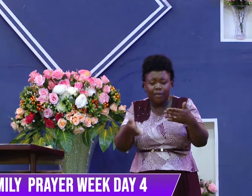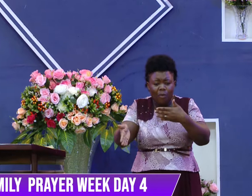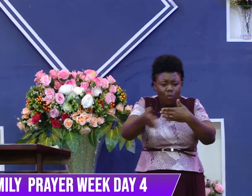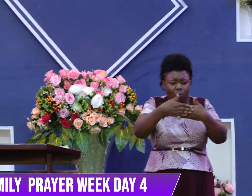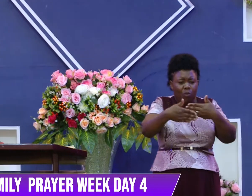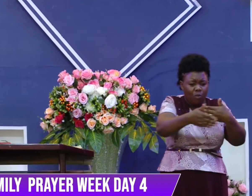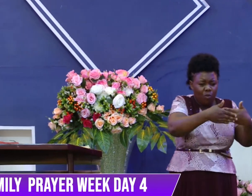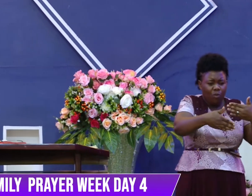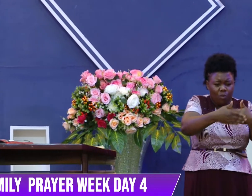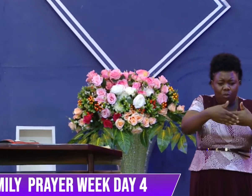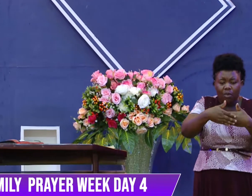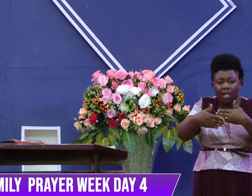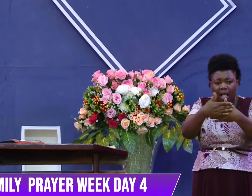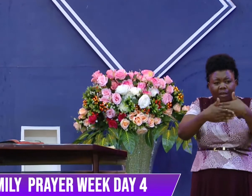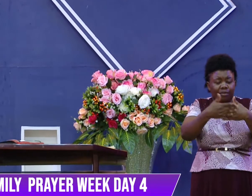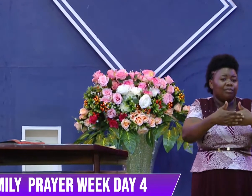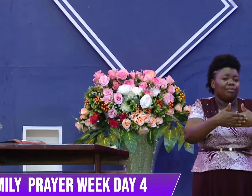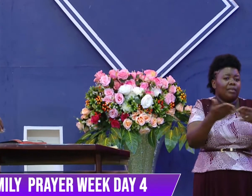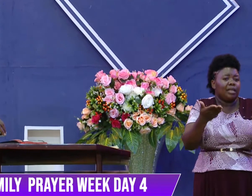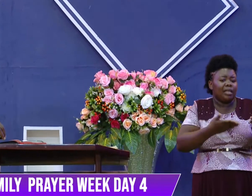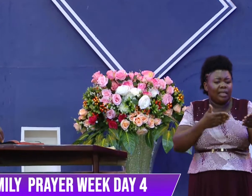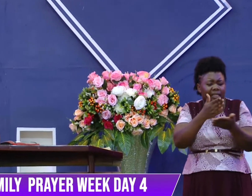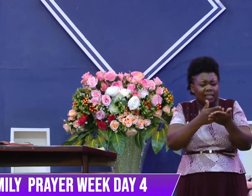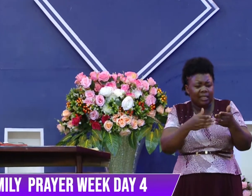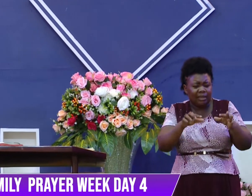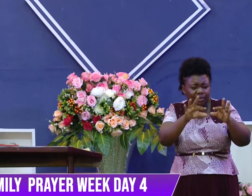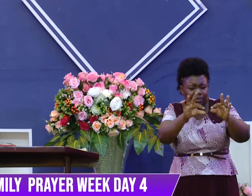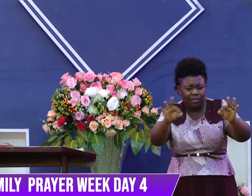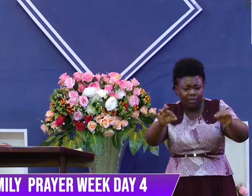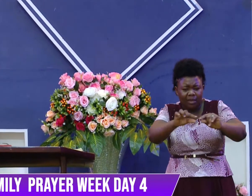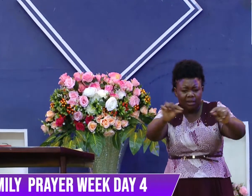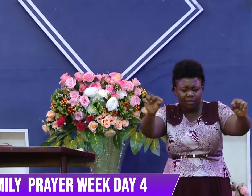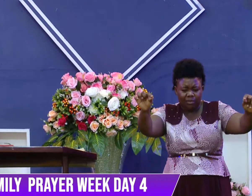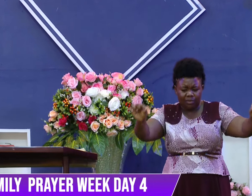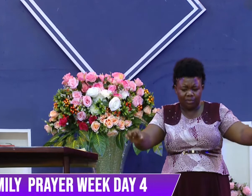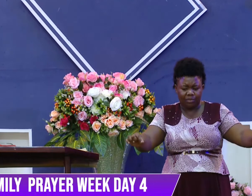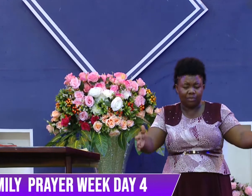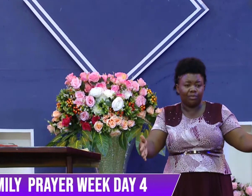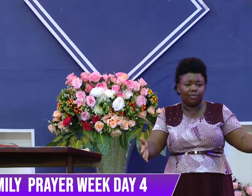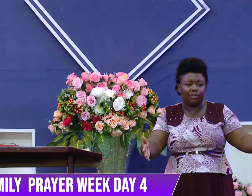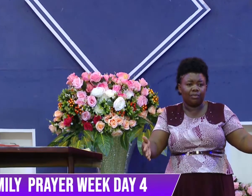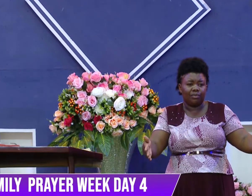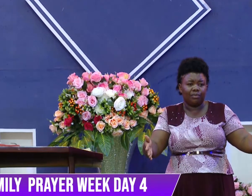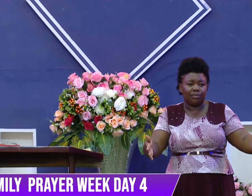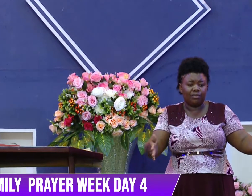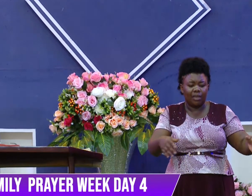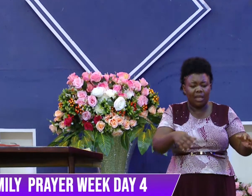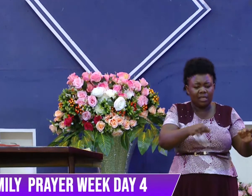before they fasten it with cement, there is something that they put on the top,